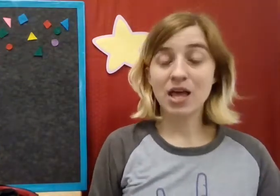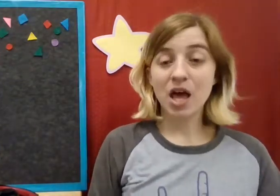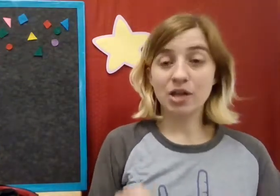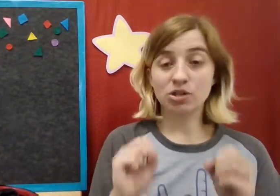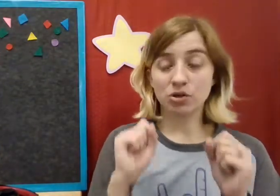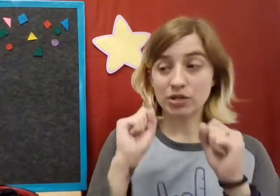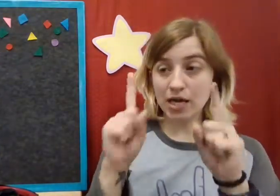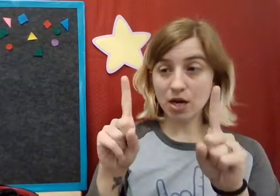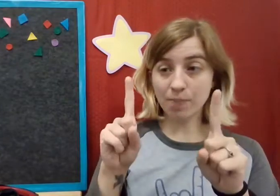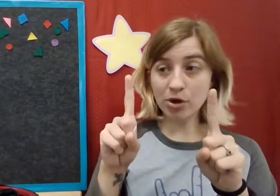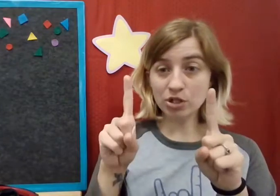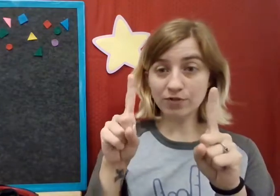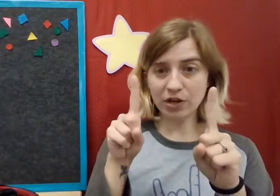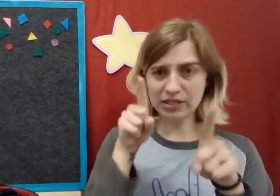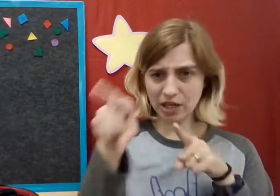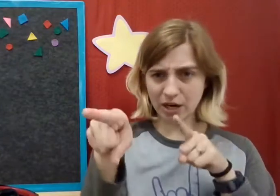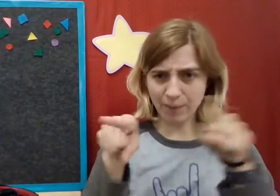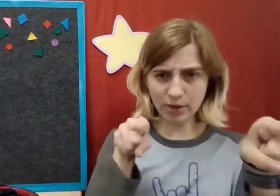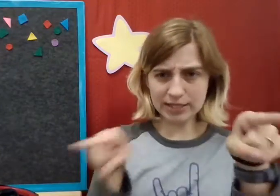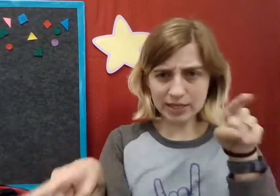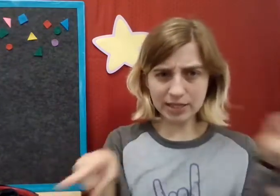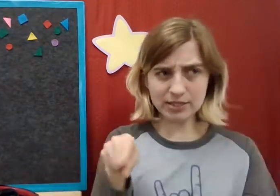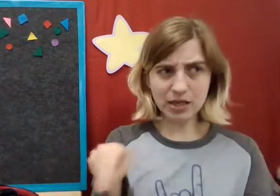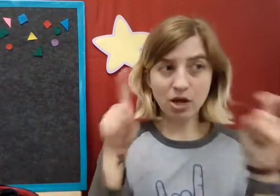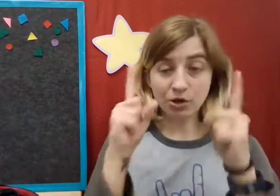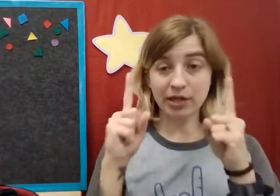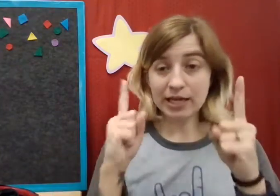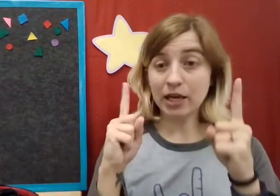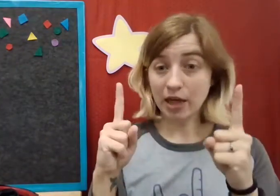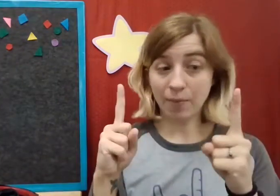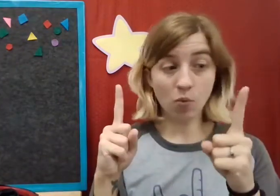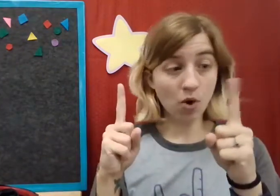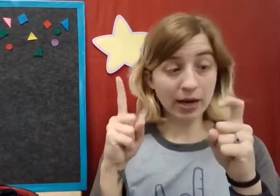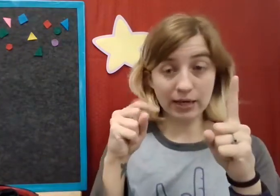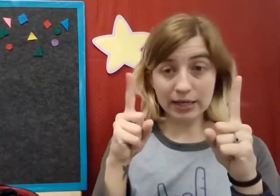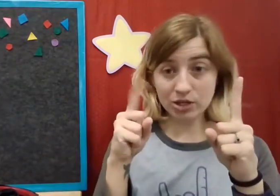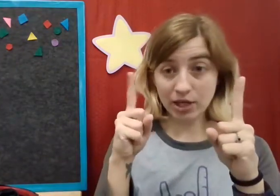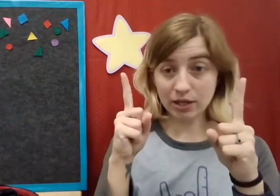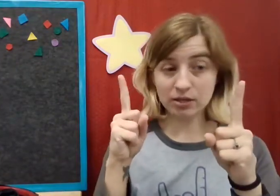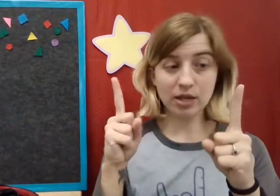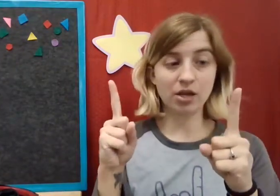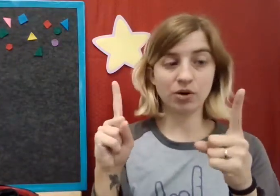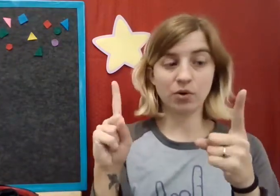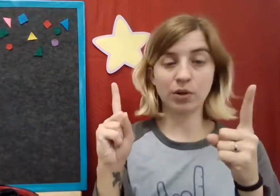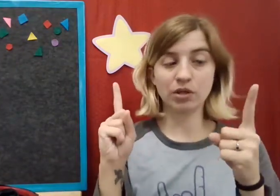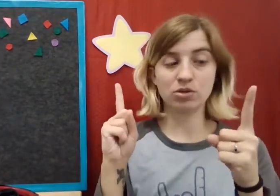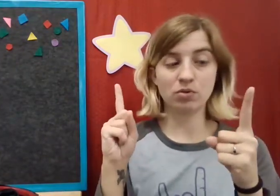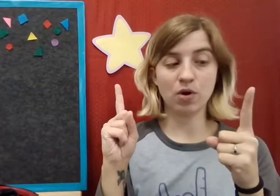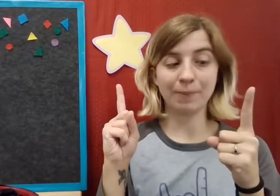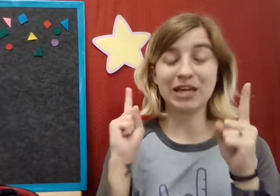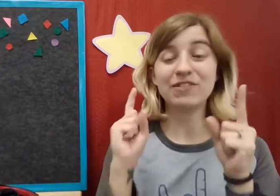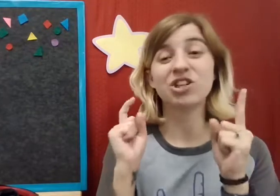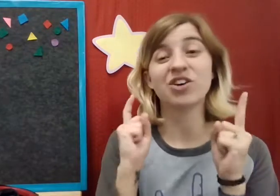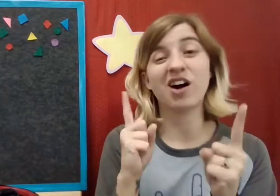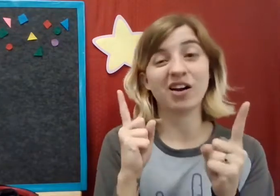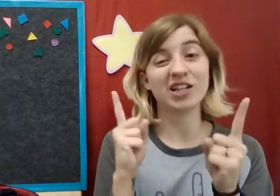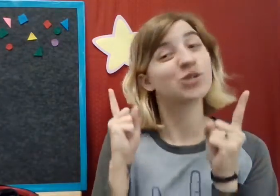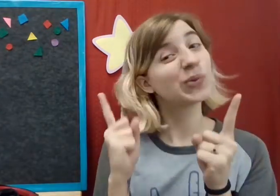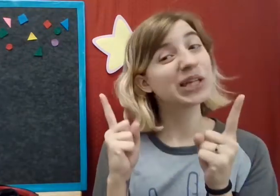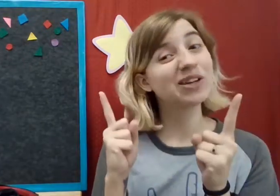And so you take your pointer fingers, like you're gonna point at things, you're gonna take them, one on each hand, and you're going to give each other a hug because they're really good